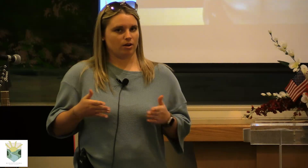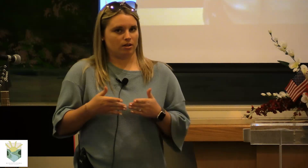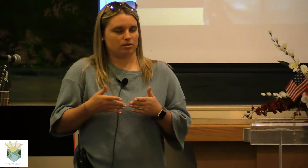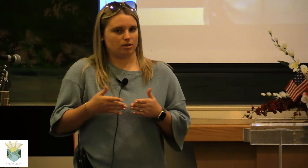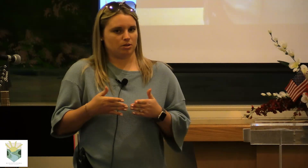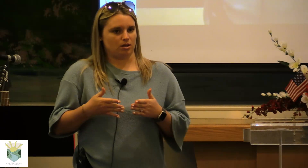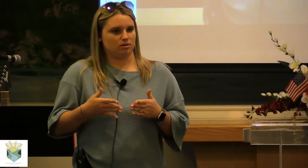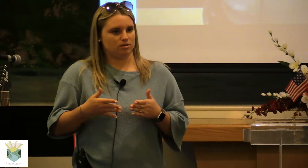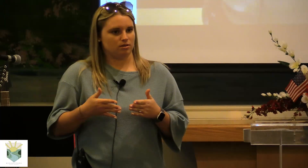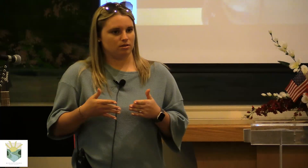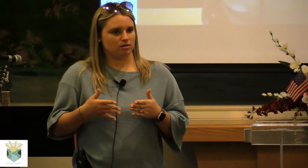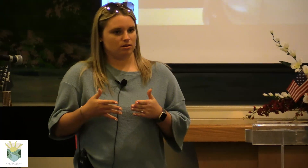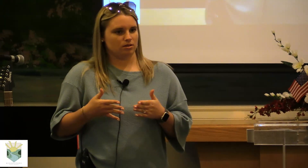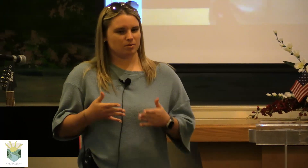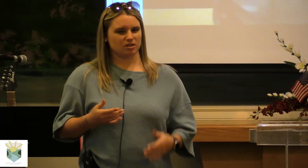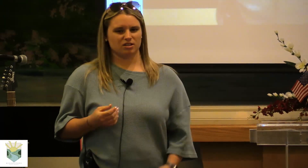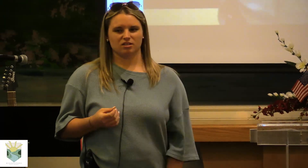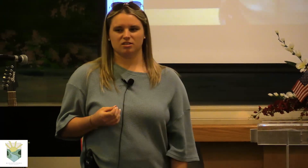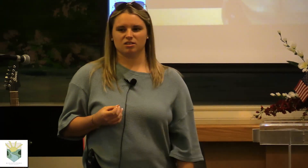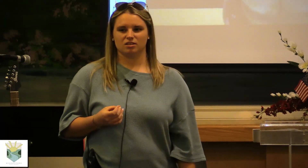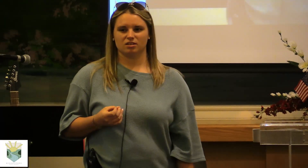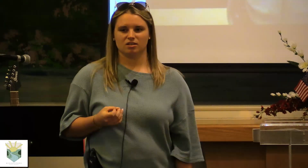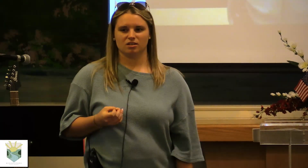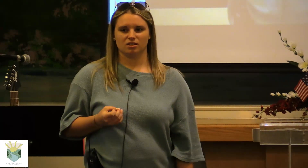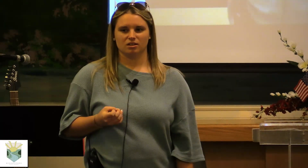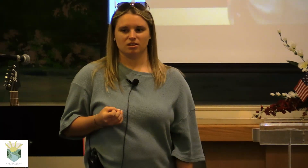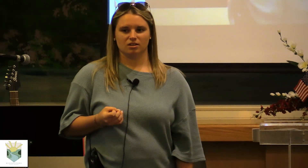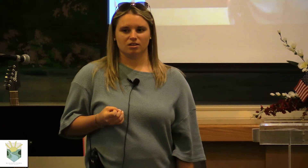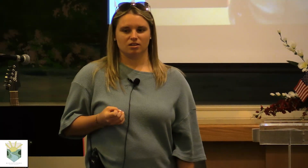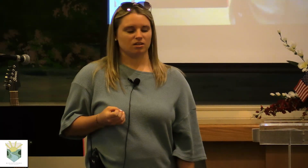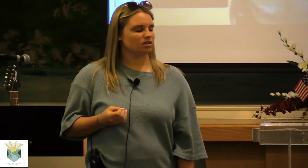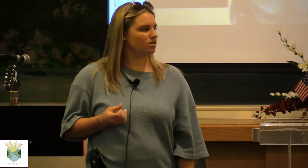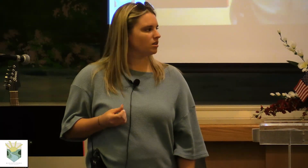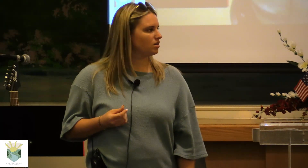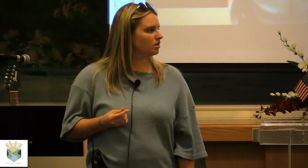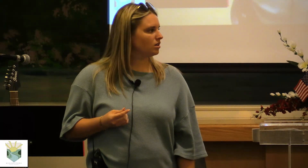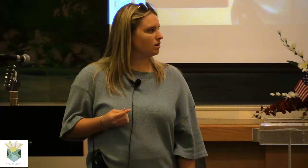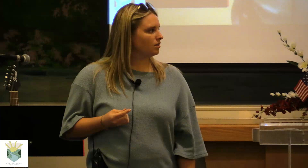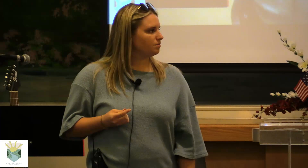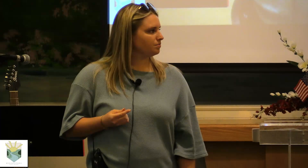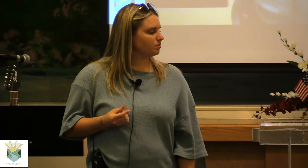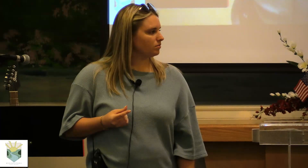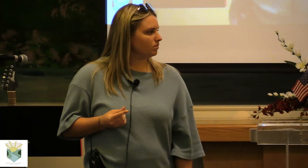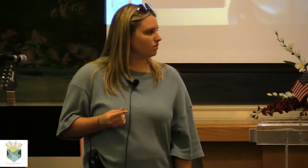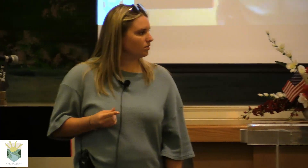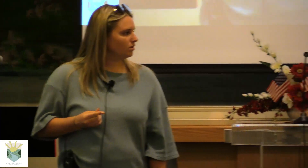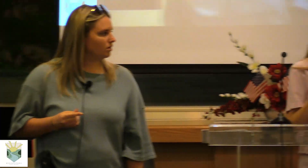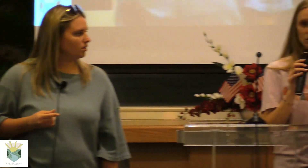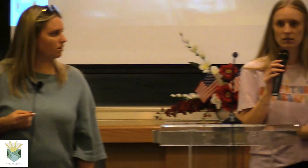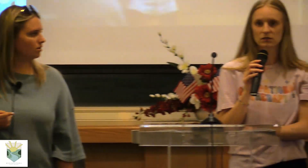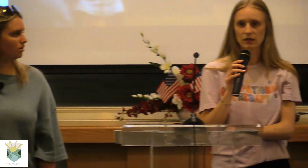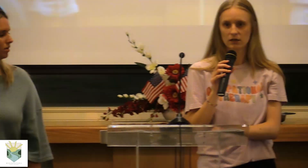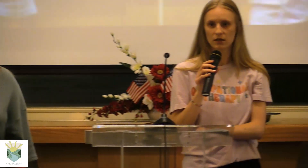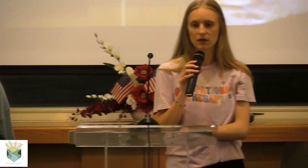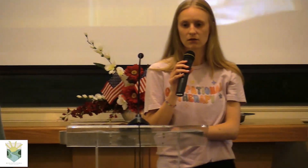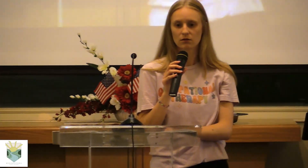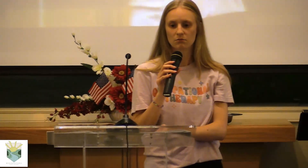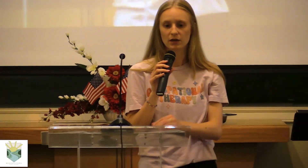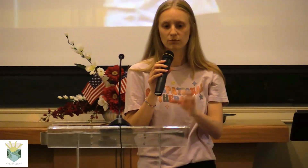the same sign. Does that make sense? Well, and thinking about like what the overall message is like the big